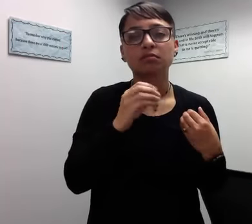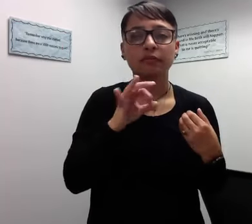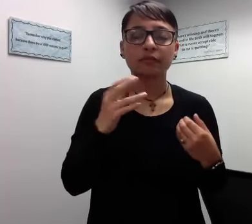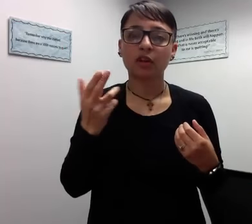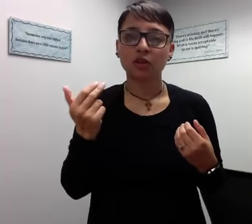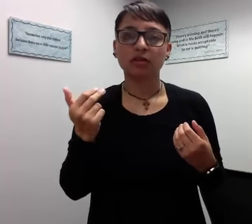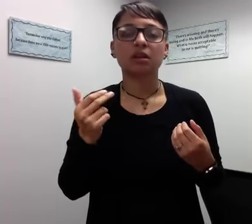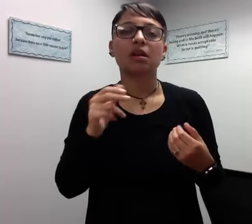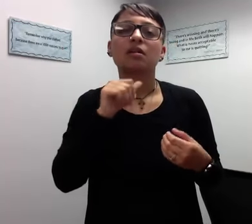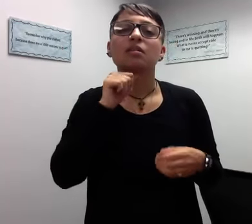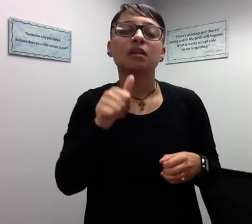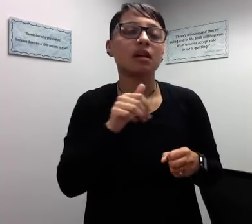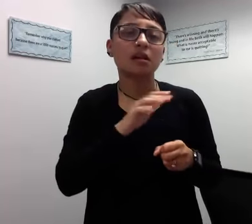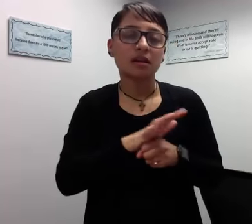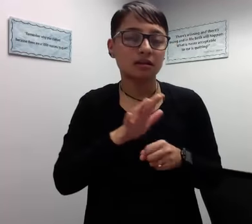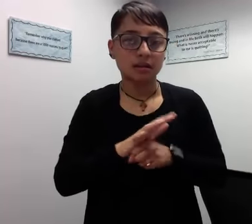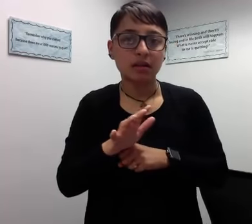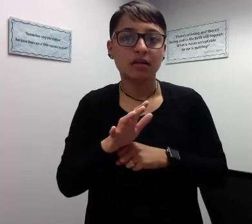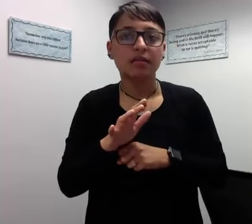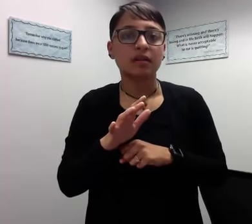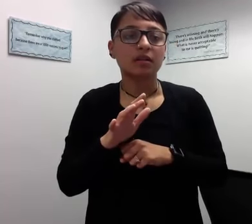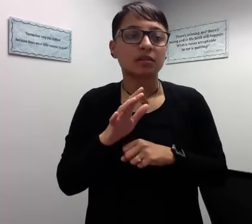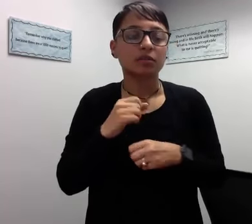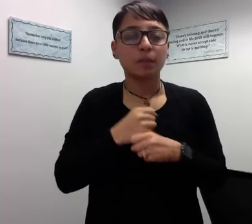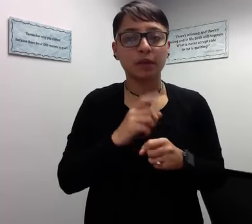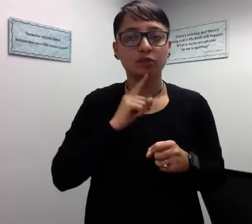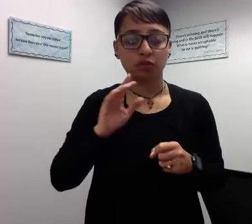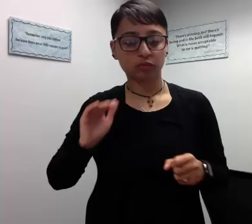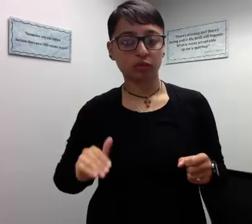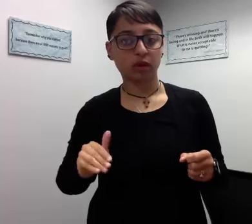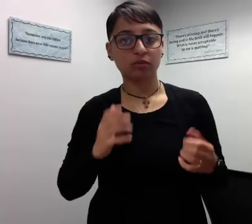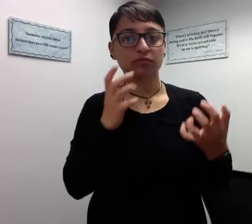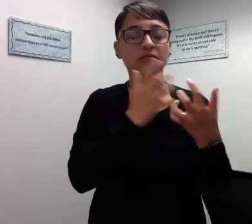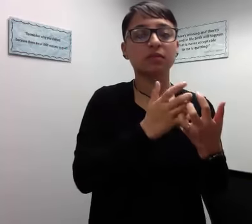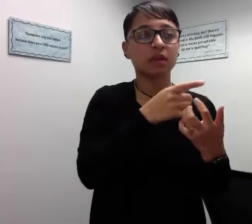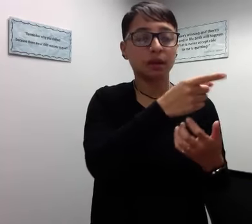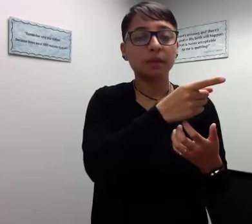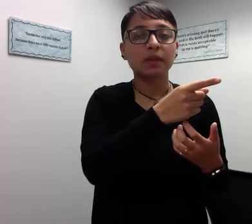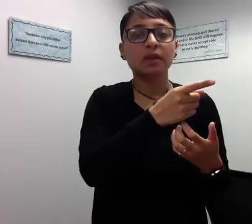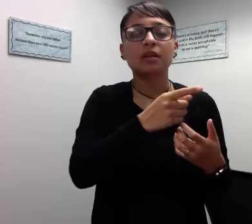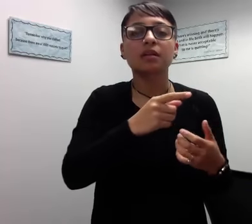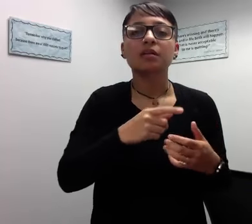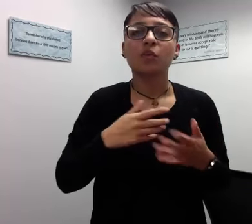to make sure your child gets an IEP. Whatever is going on with your child, whatever that disability